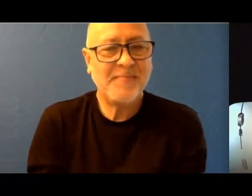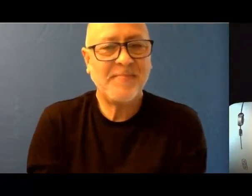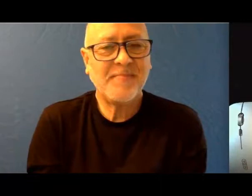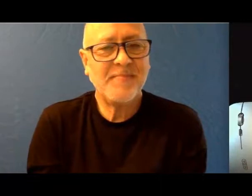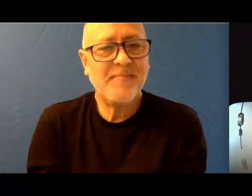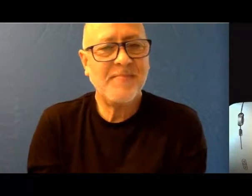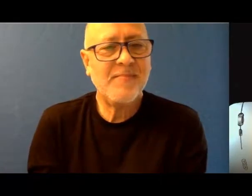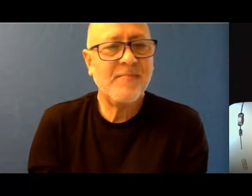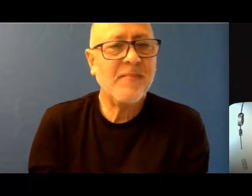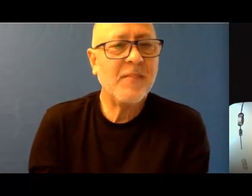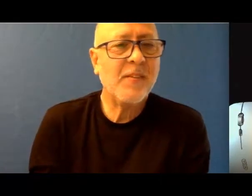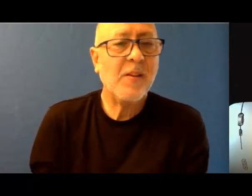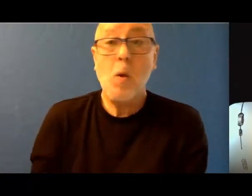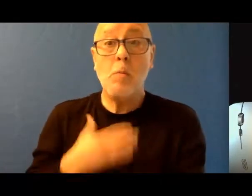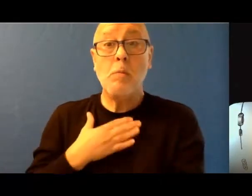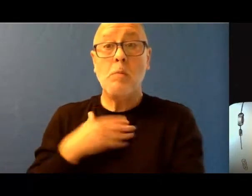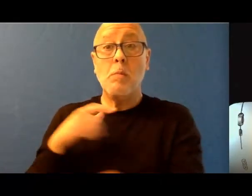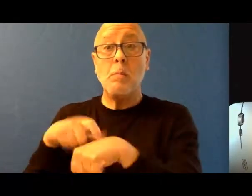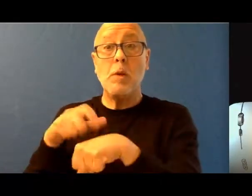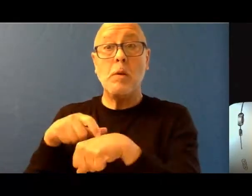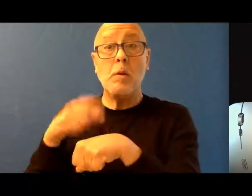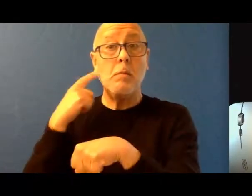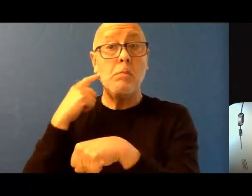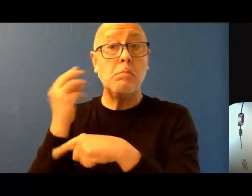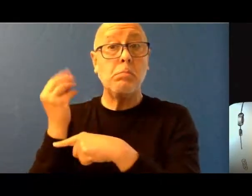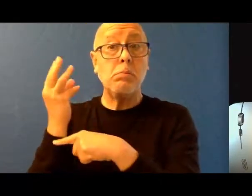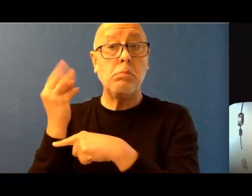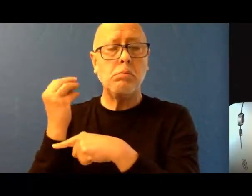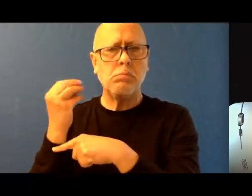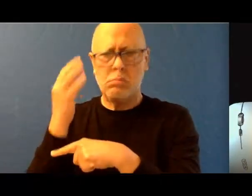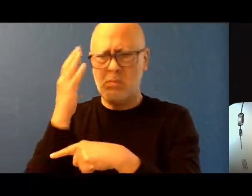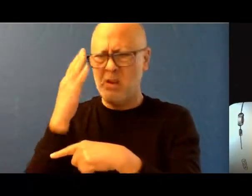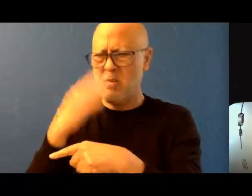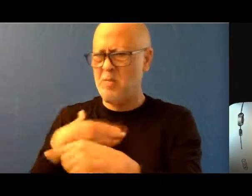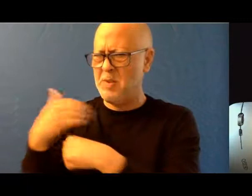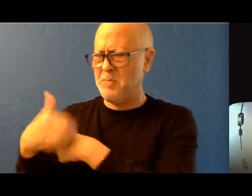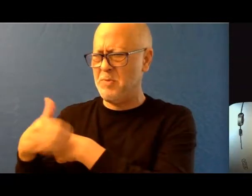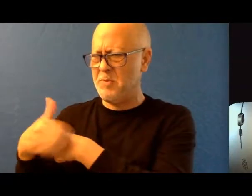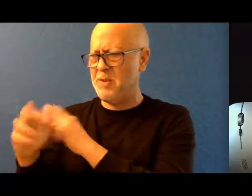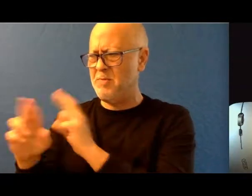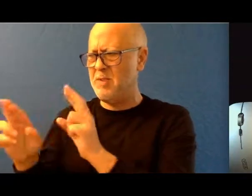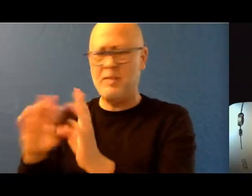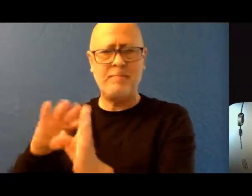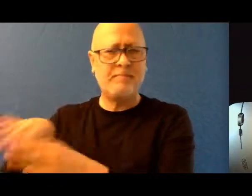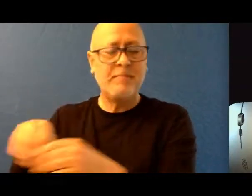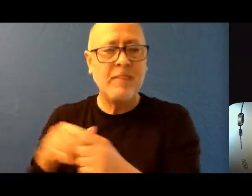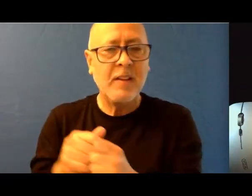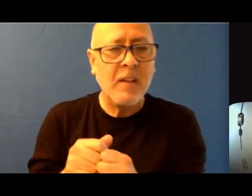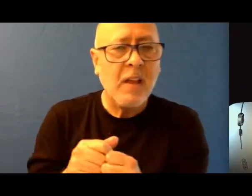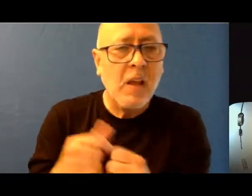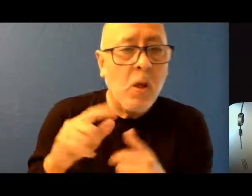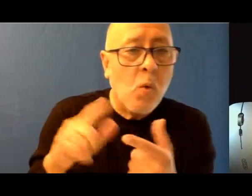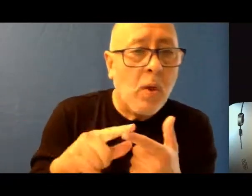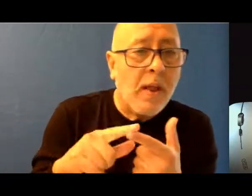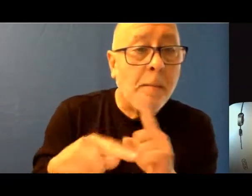And my timer just went off, so I know my bread is ready. But if I have a positive 3x and I take away